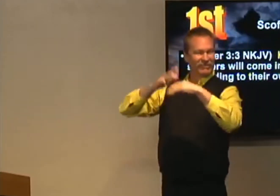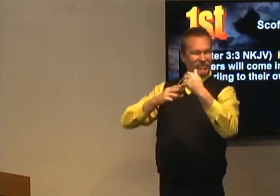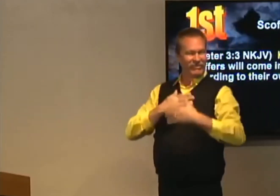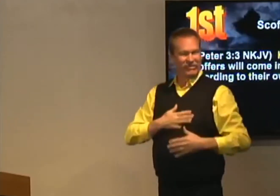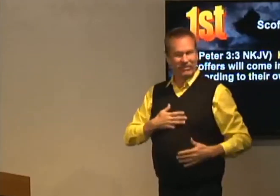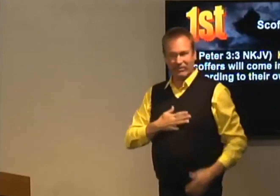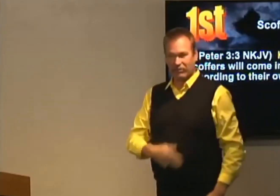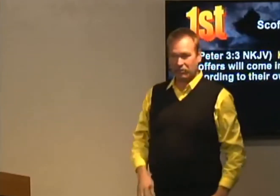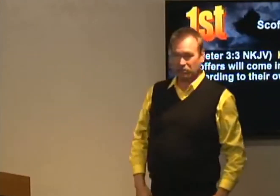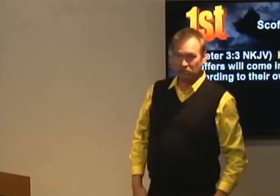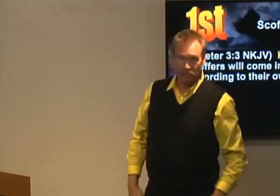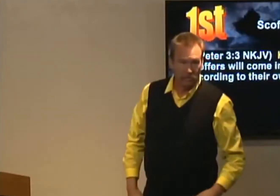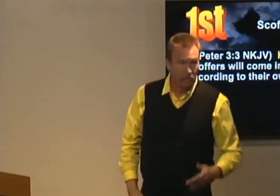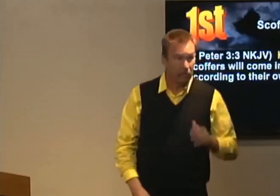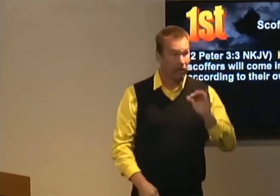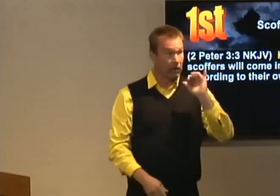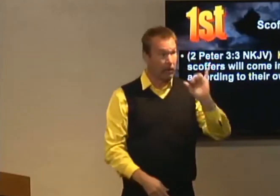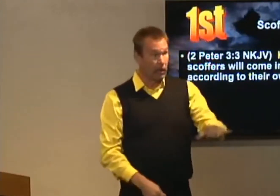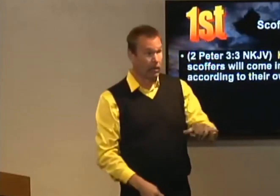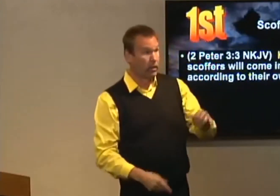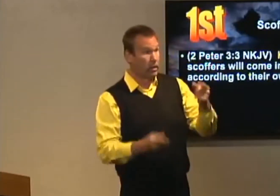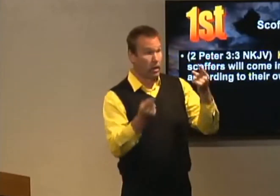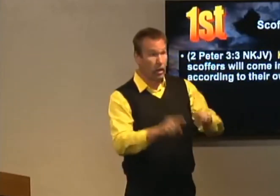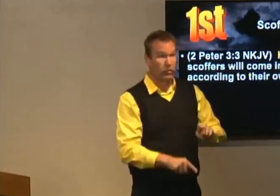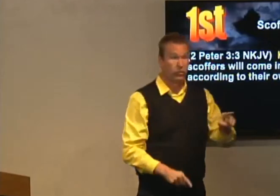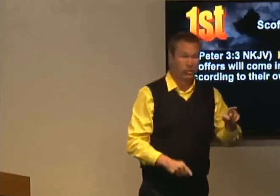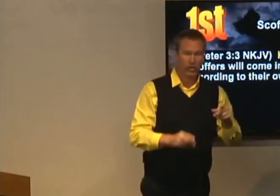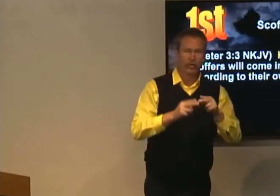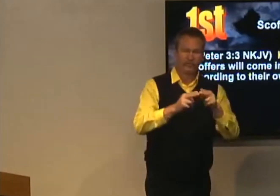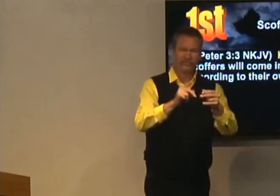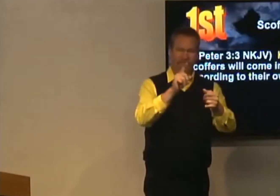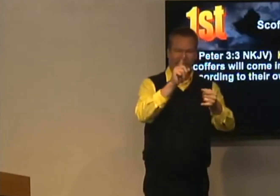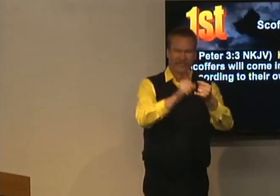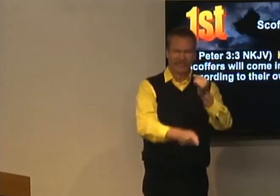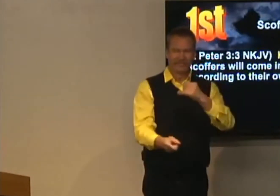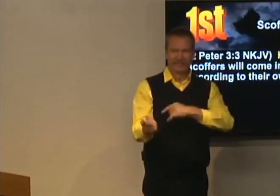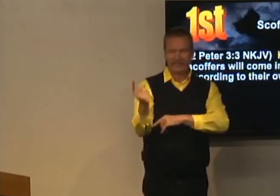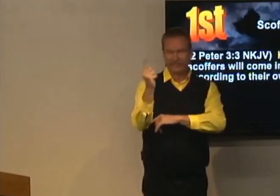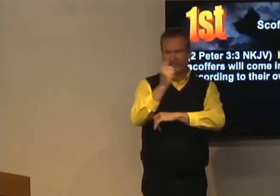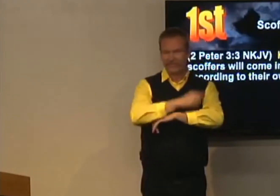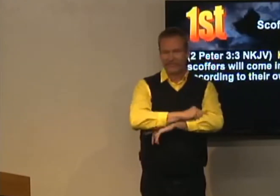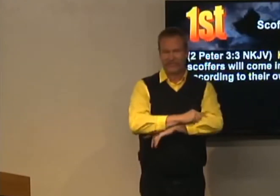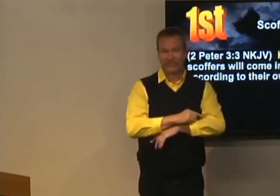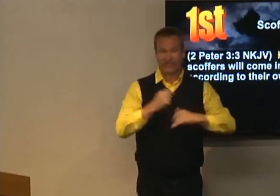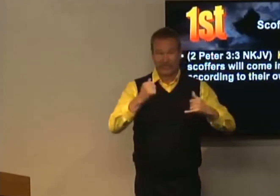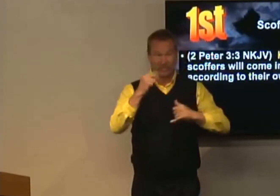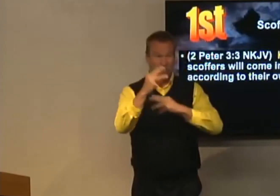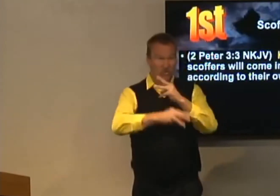and building his ark. But then what happened? On